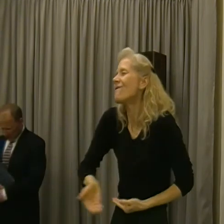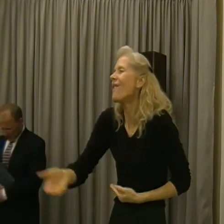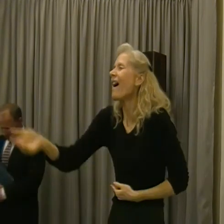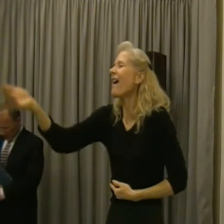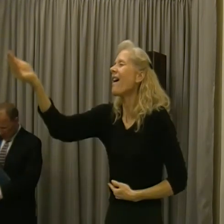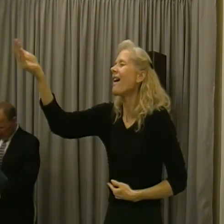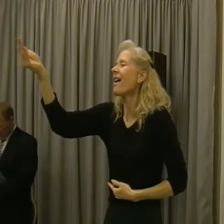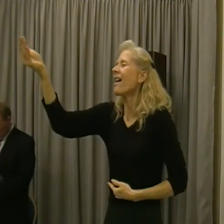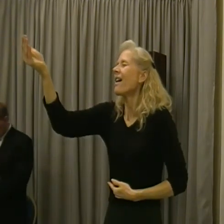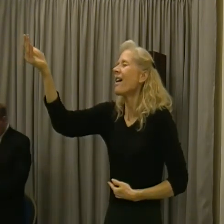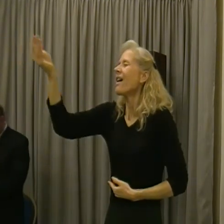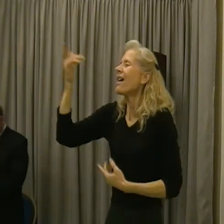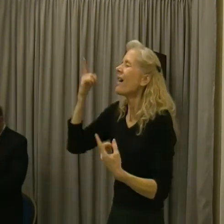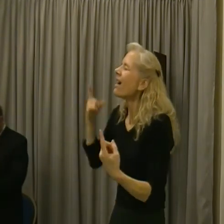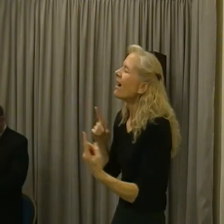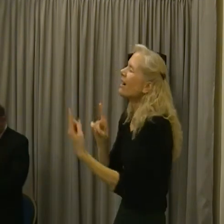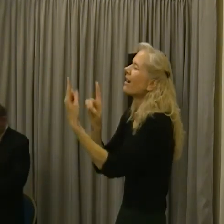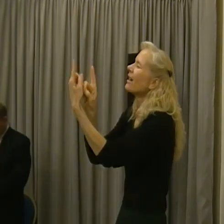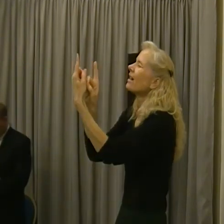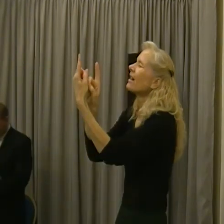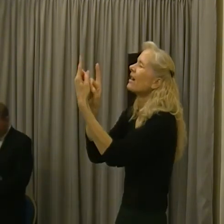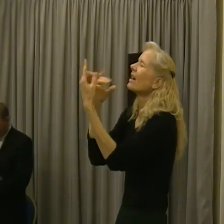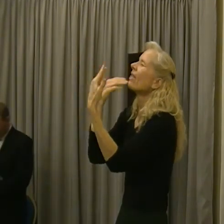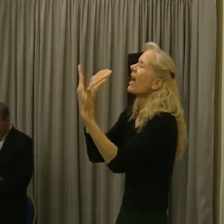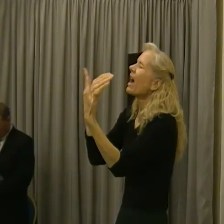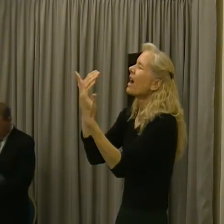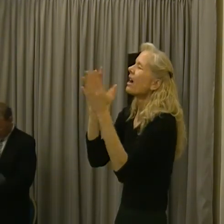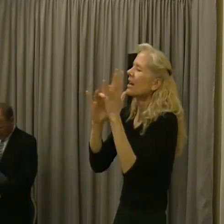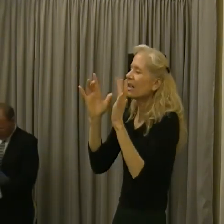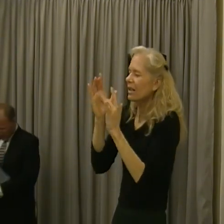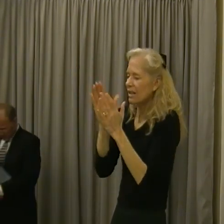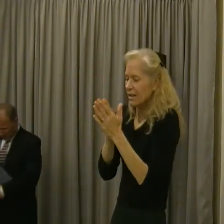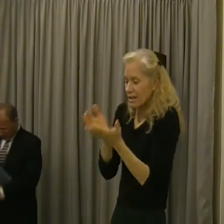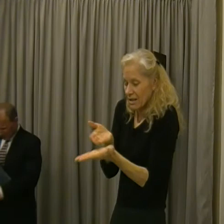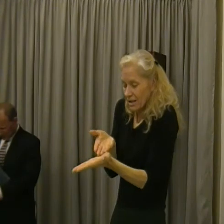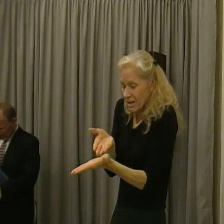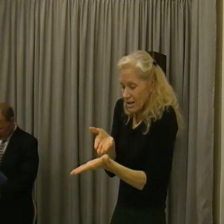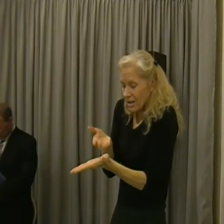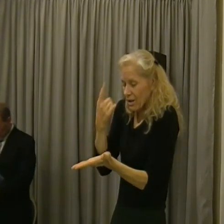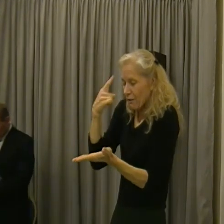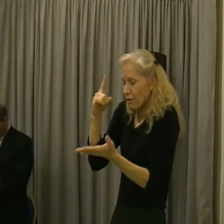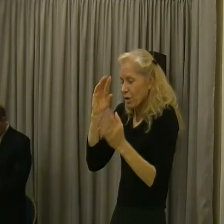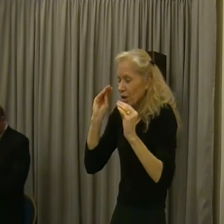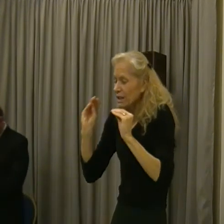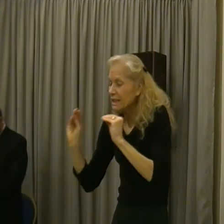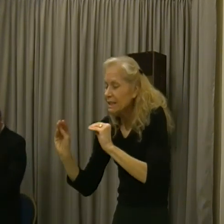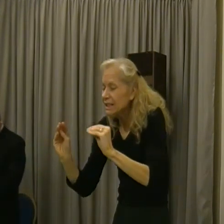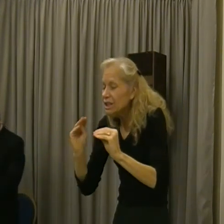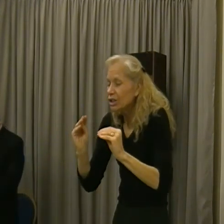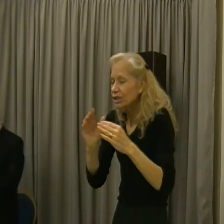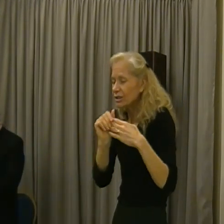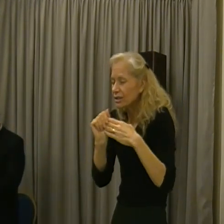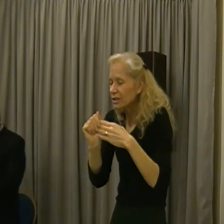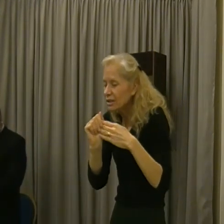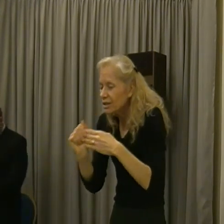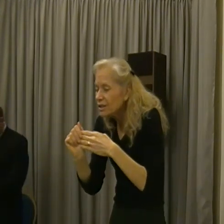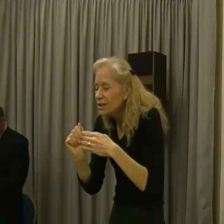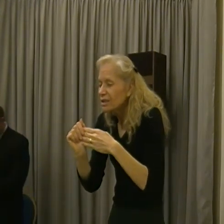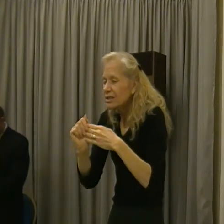as you brought it to us, to teach us, to guide us, to be a shield before us as we go out these doors today, Lord. Watch over us. Help